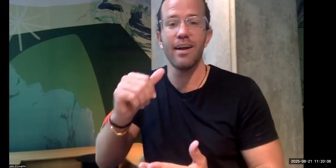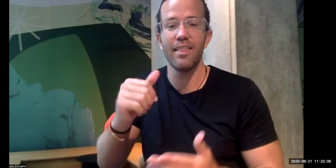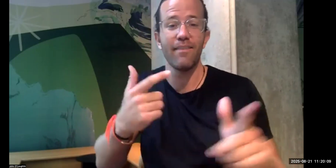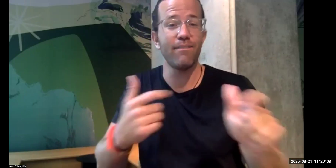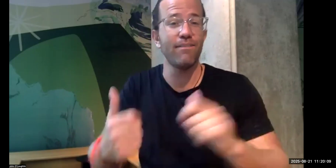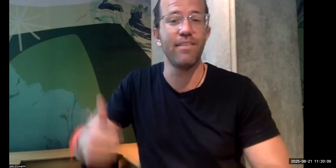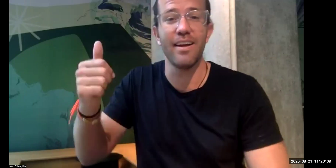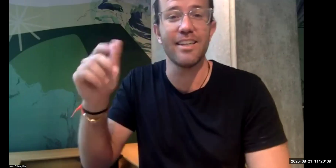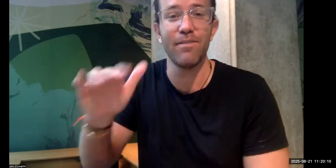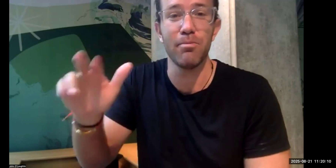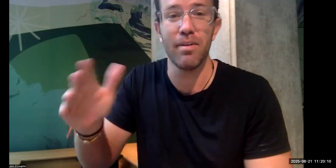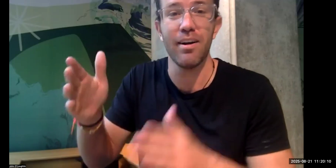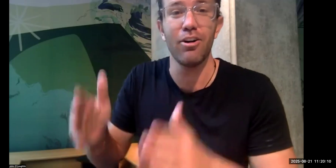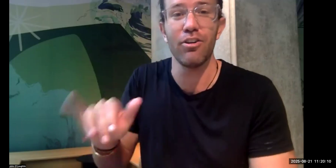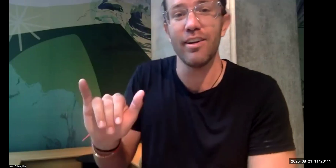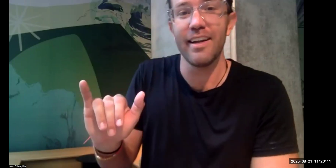some frustrations